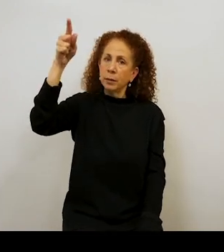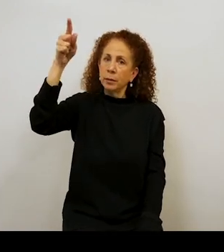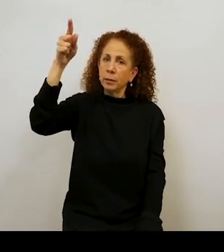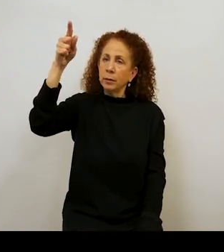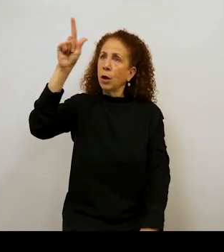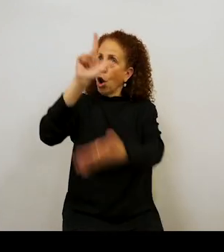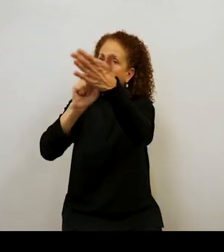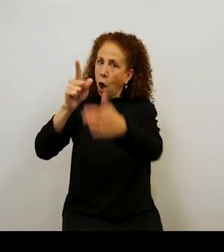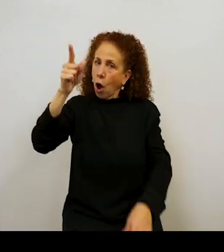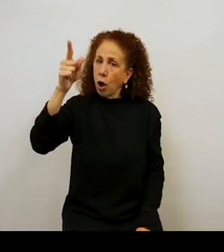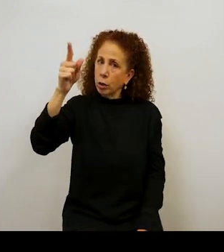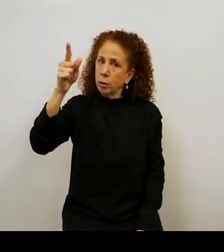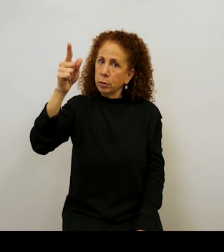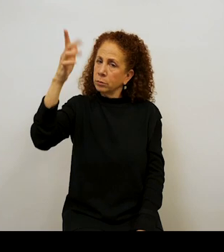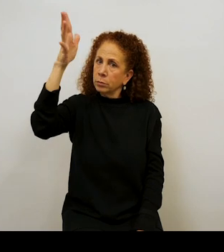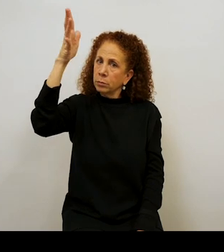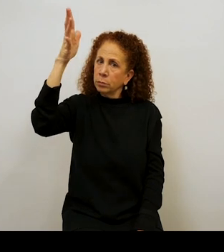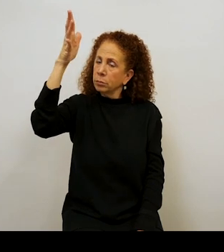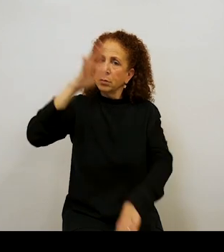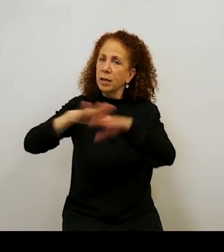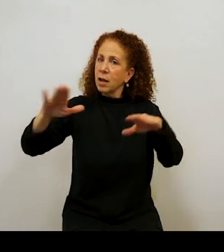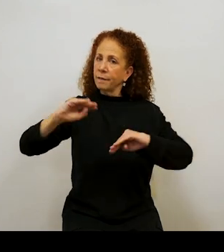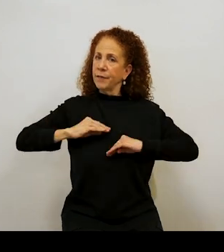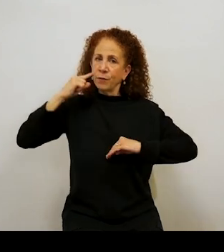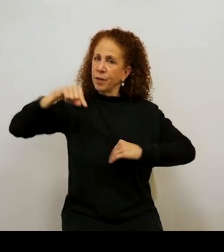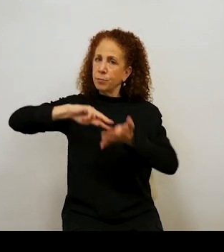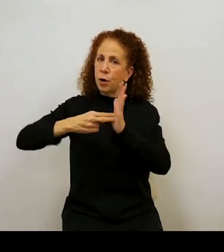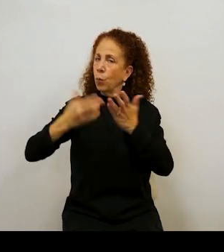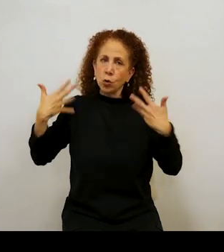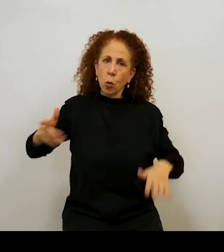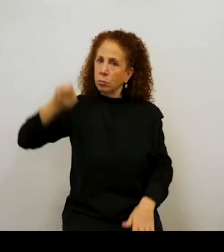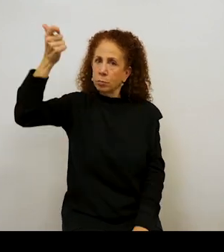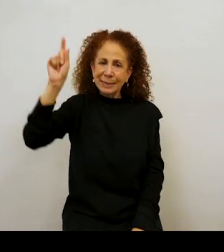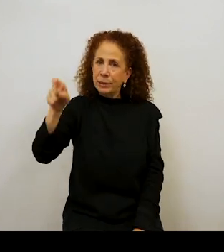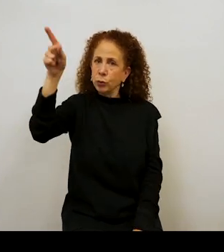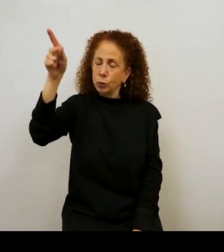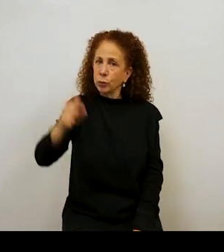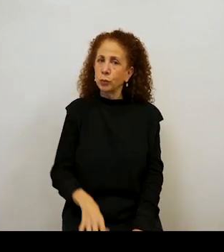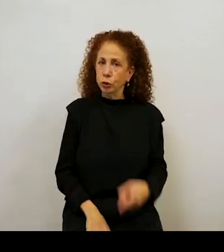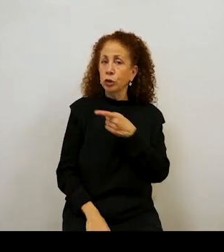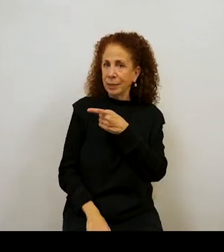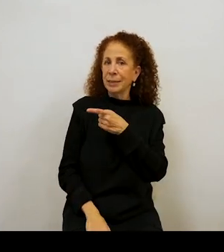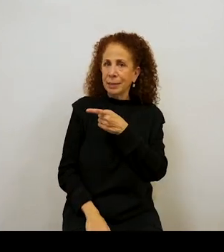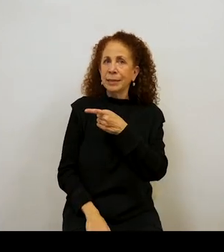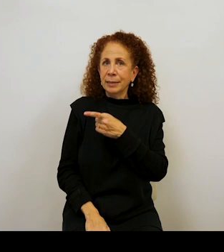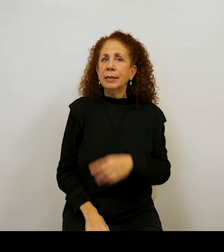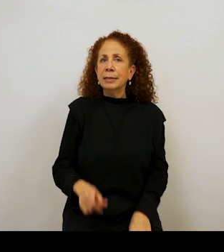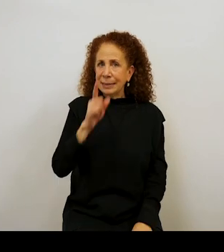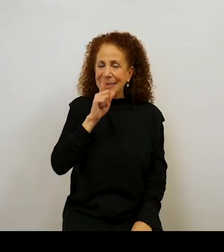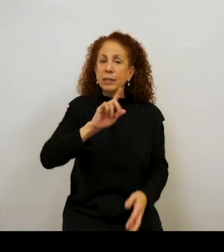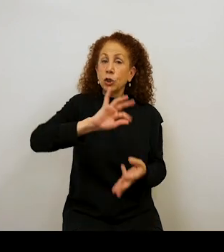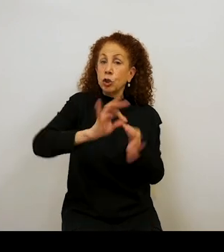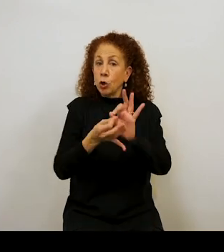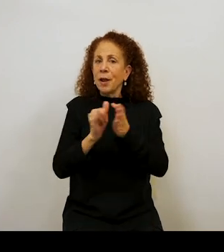you laws, you're not fit for purpose. You're not what we need. So I think she's being translated and interpreted